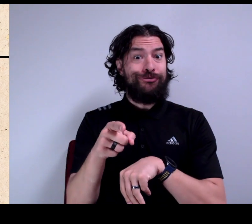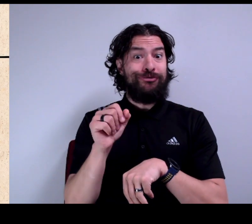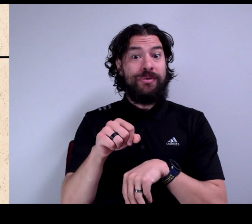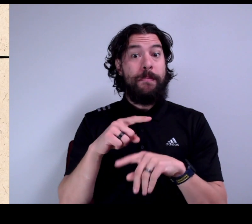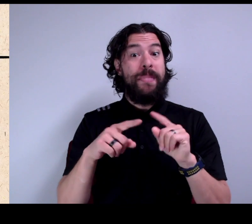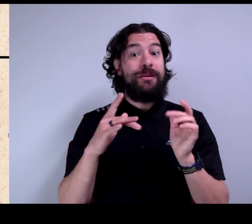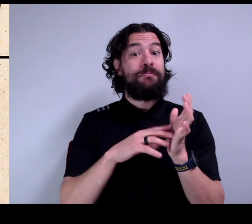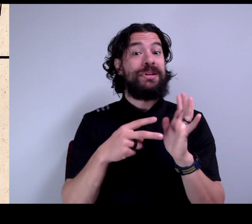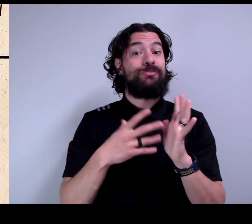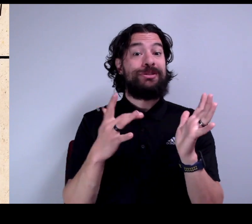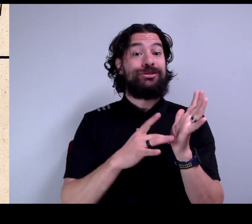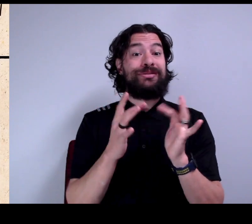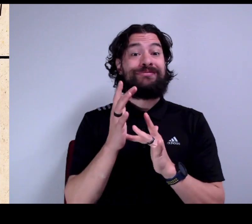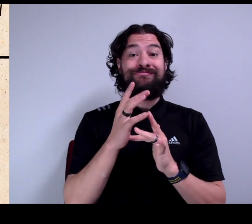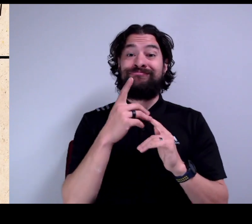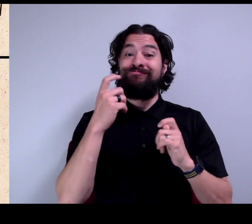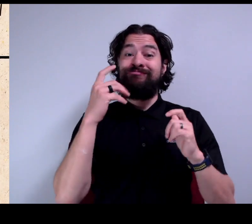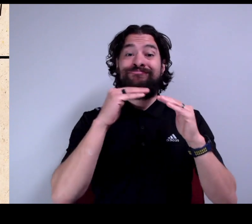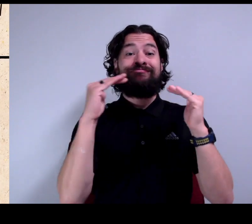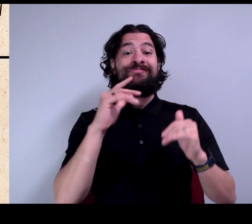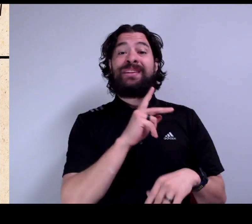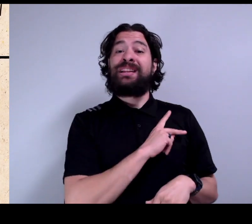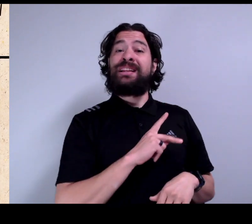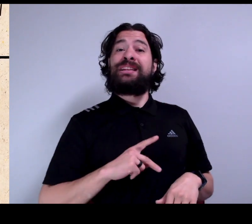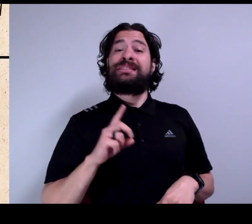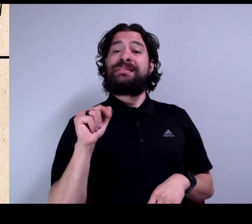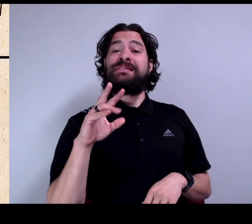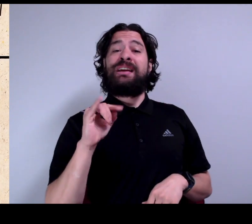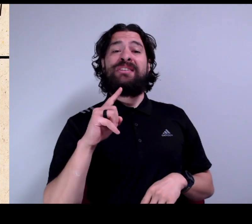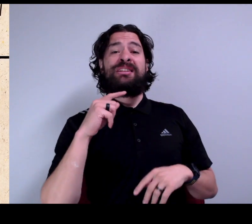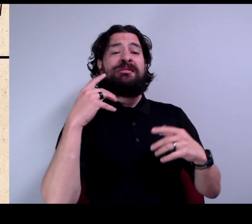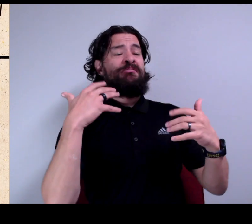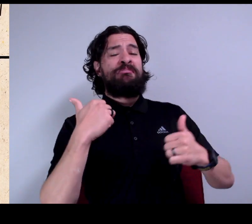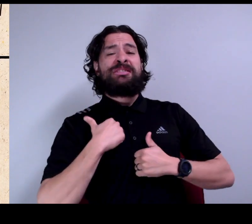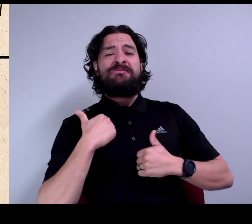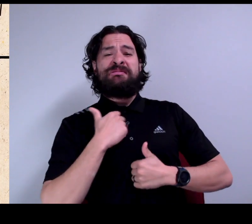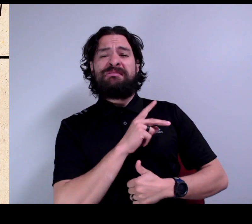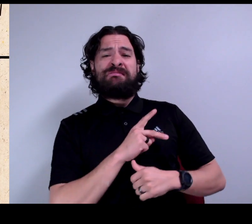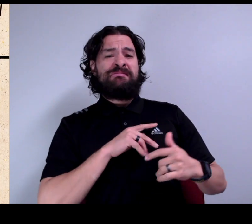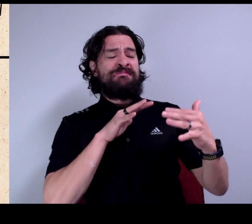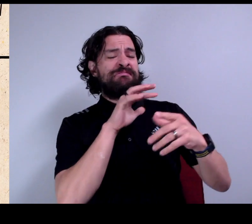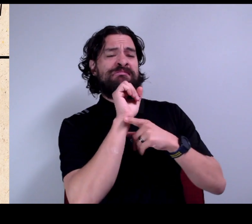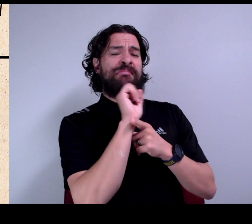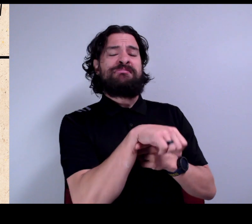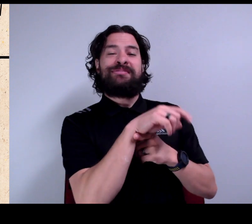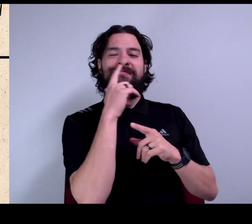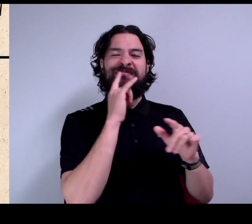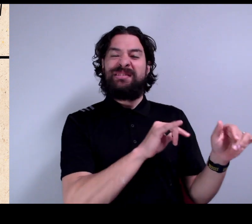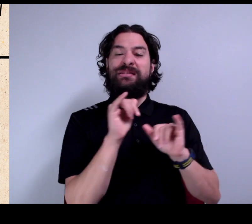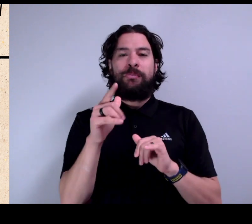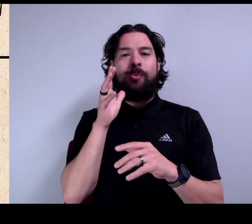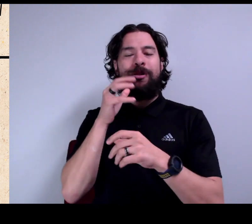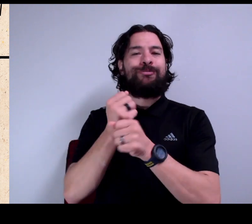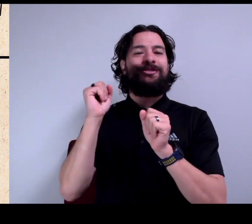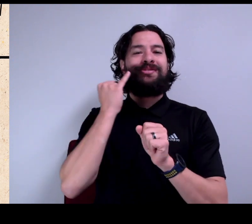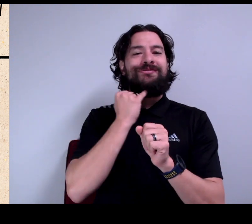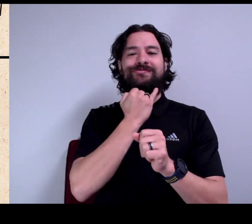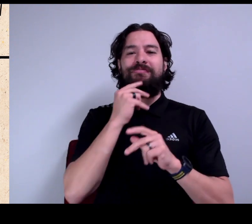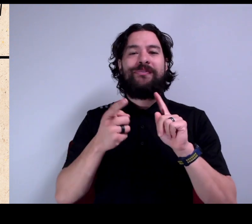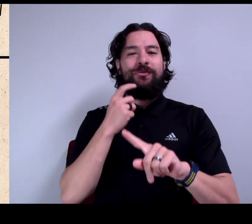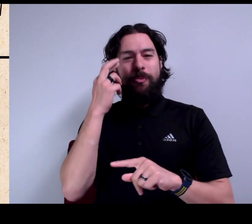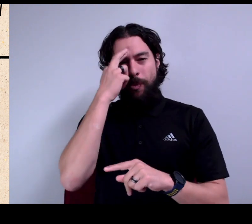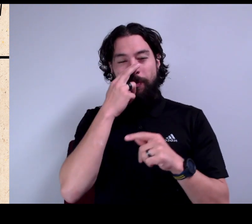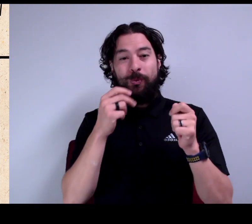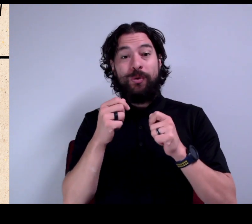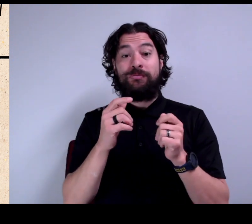for Peter, this means that Jesus is a victorious military king from the line of David who will rescue Israel from the Romans. But